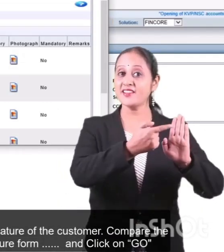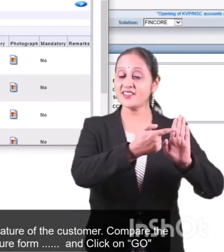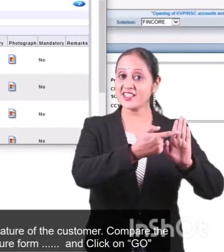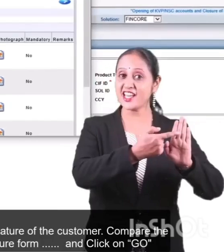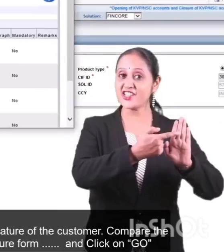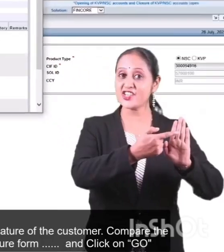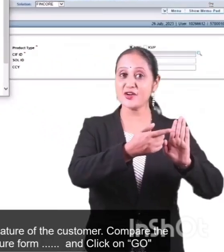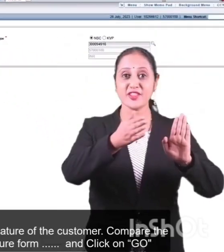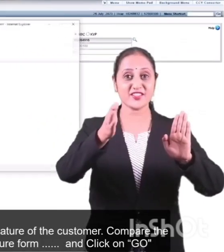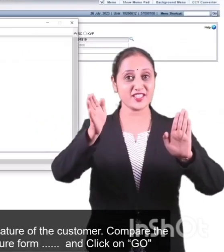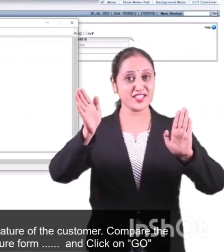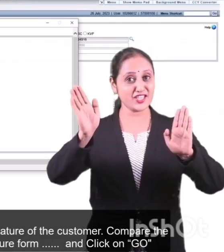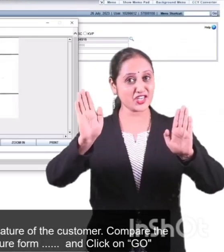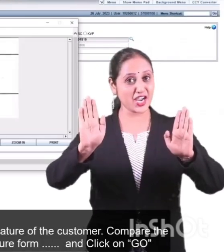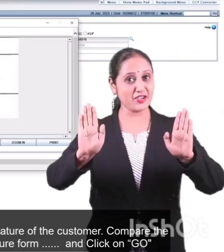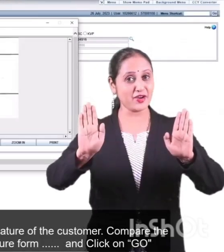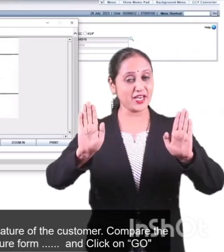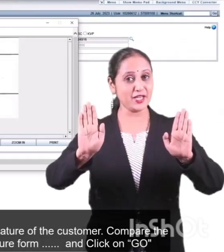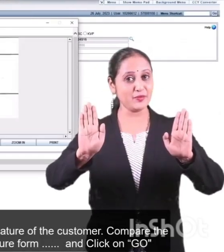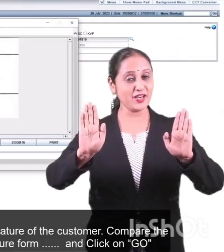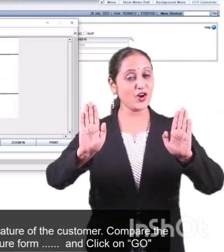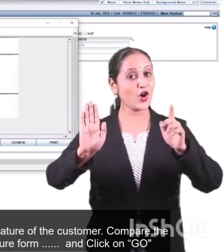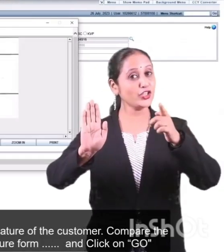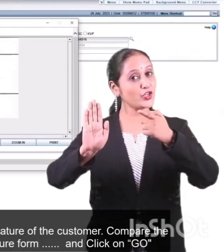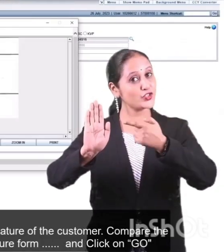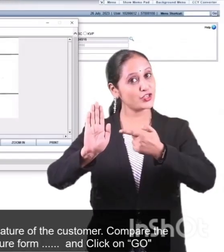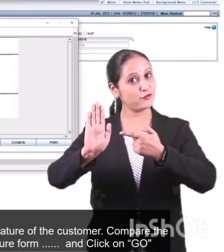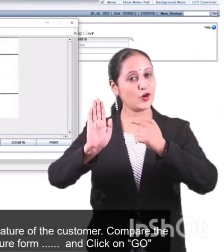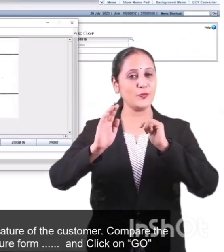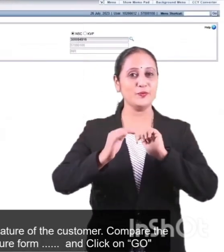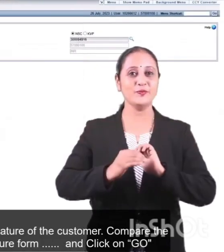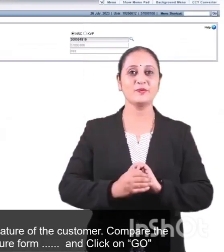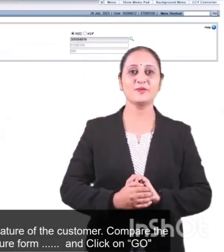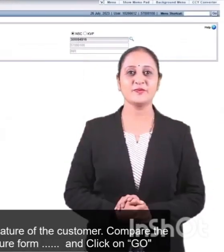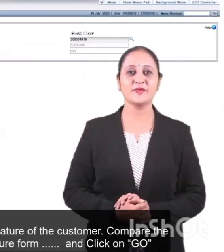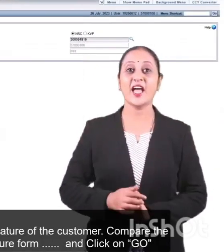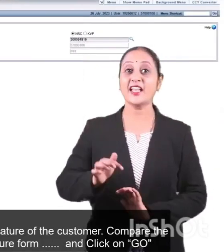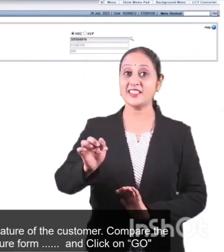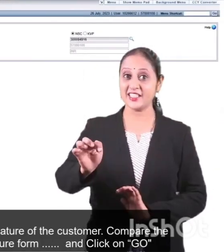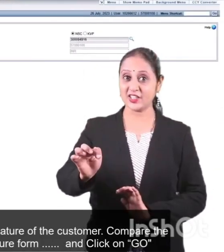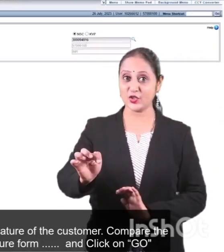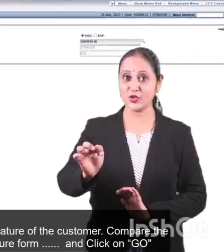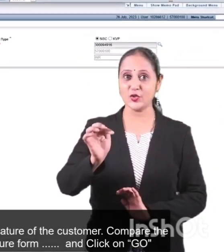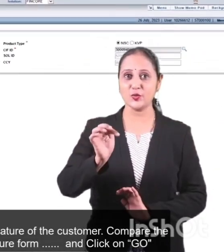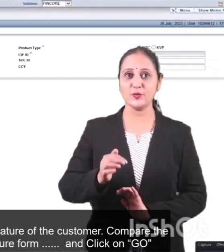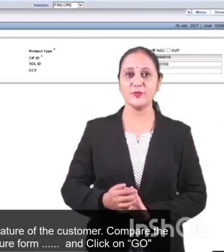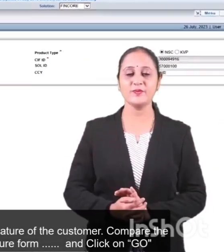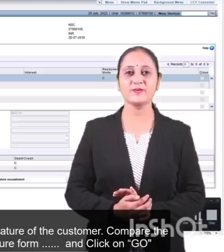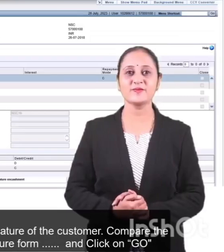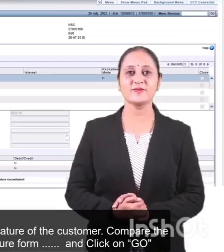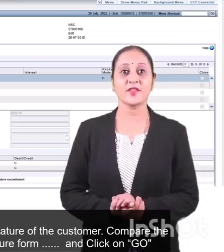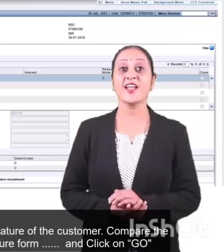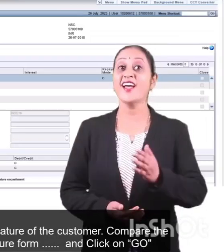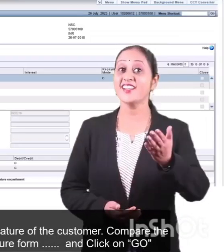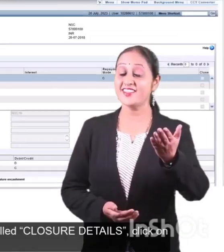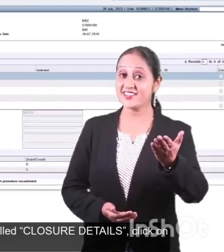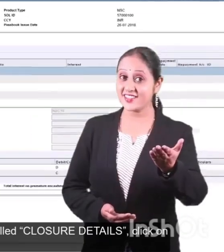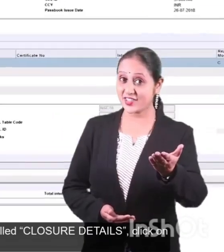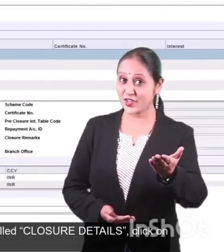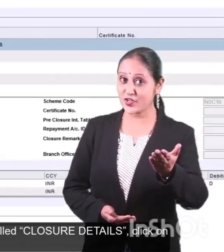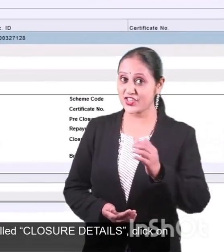customer. Compare the signature with the signature available on closure form and click on